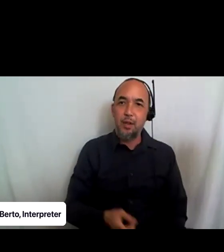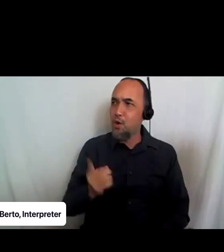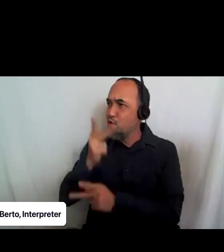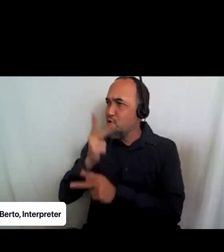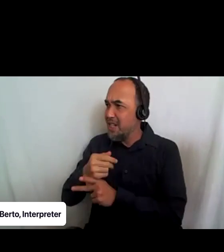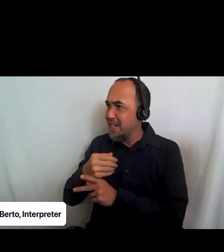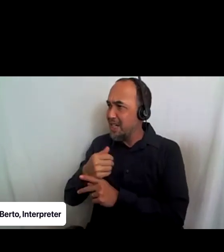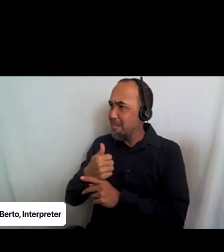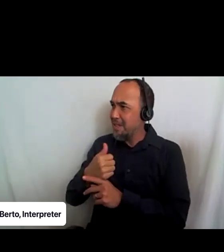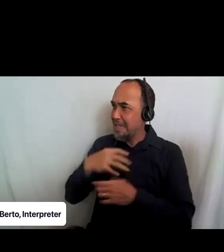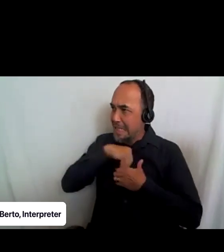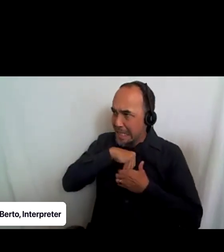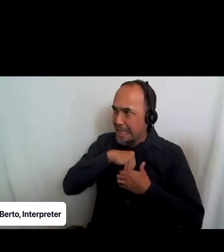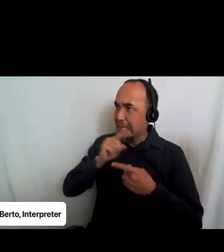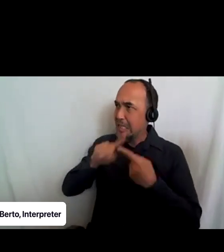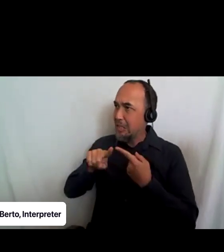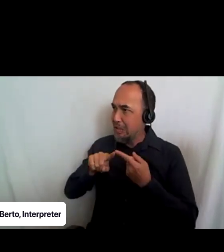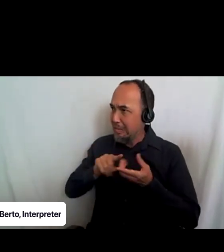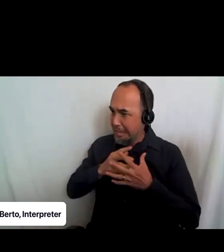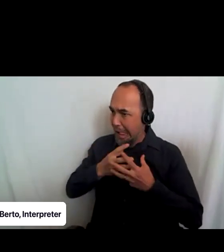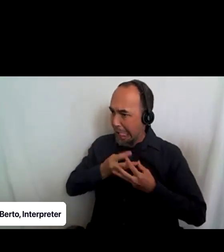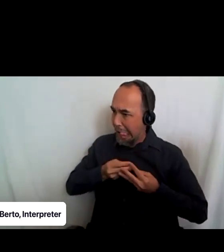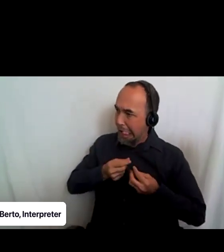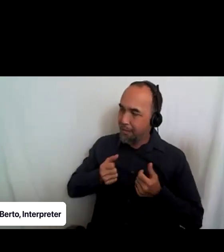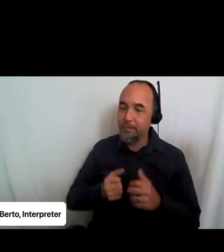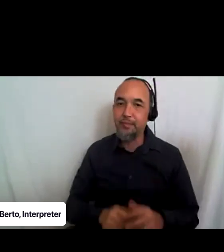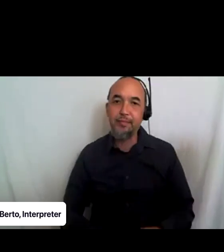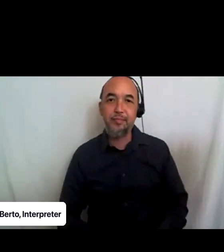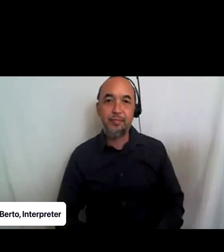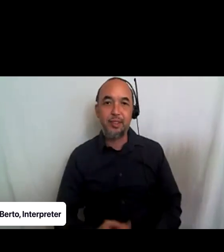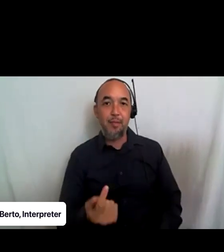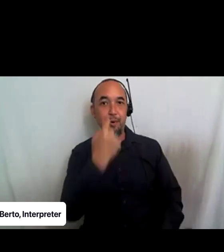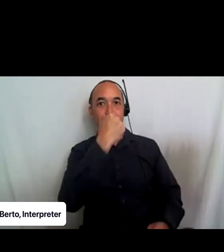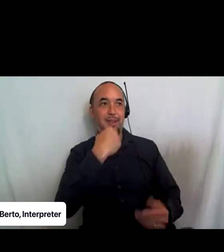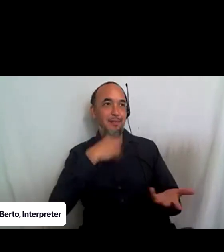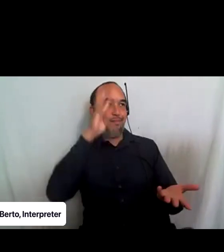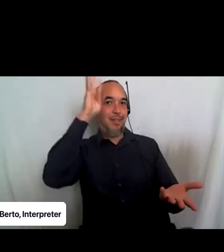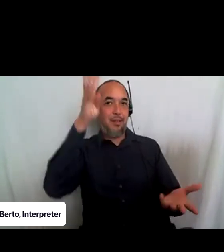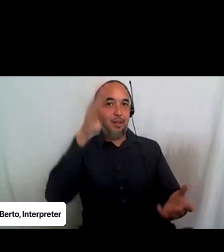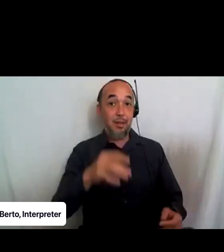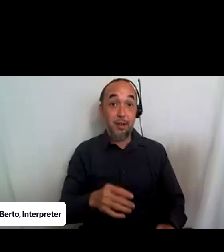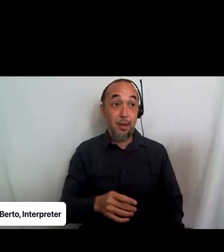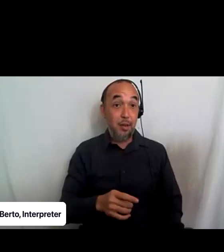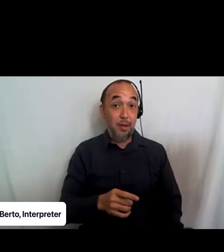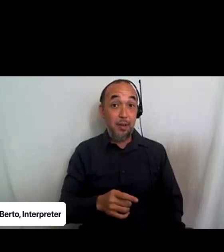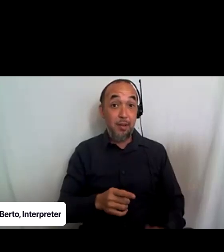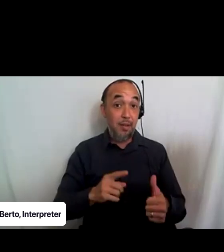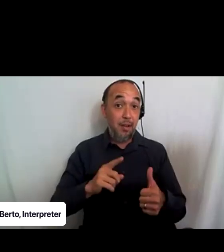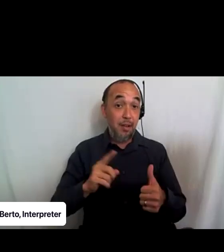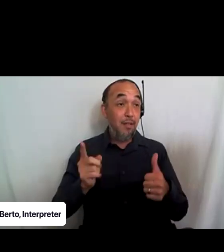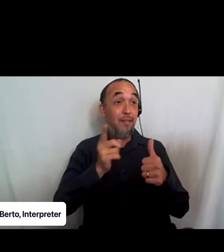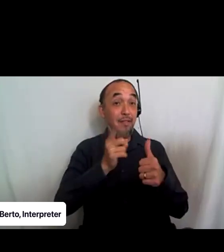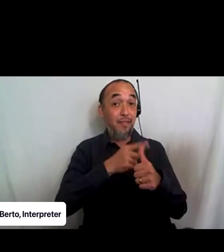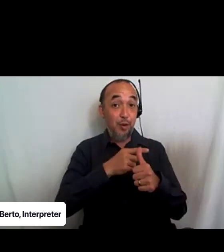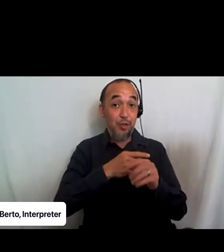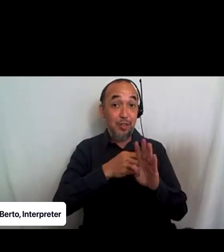you rot," and that kind of stuff. And then he'd point to Roach and I'd just improvise. I'd be like, "Oh, you first you skin them alive. When someone